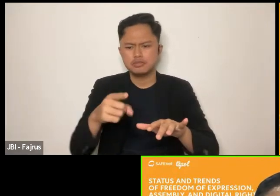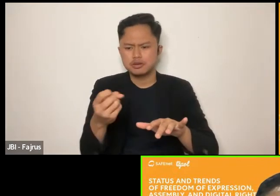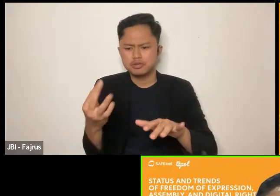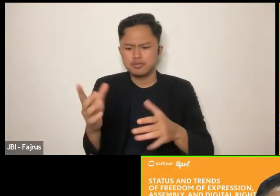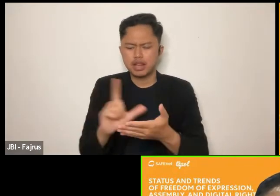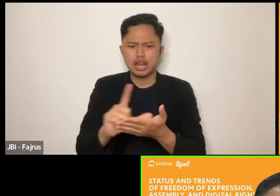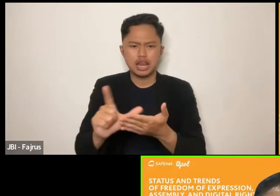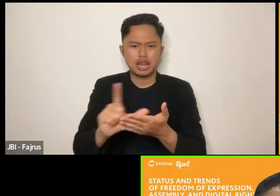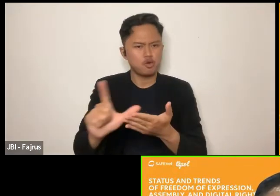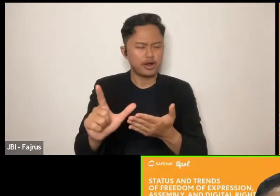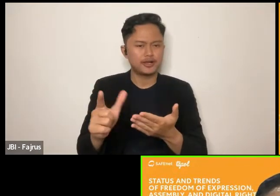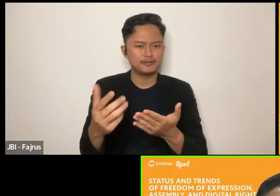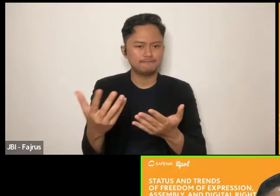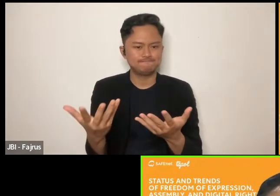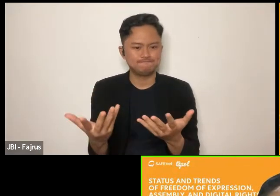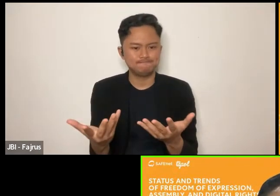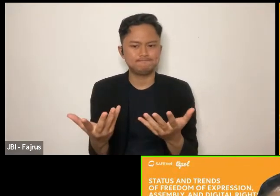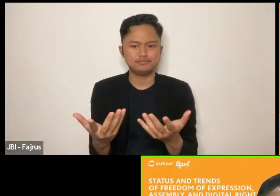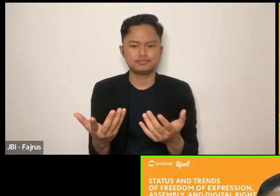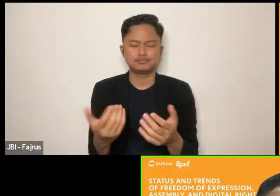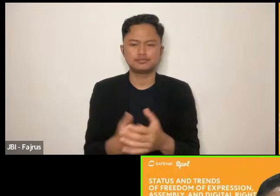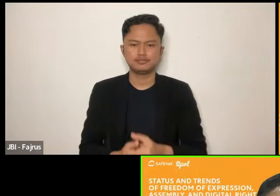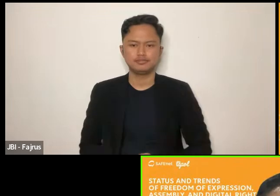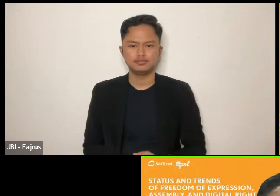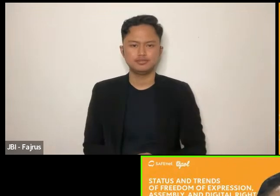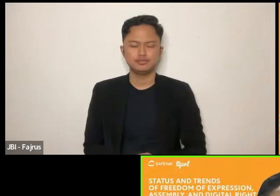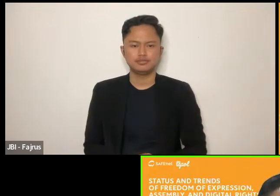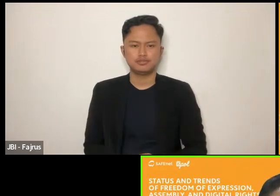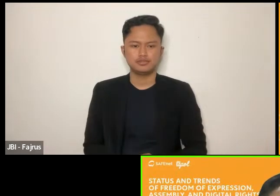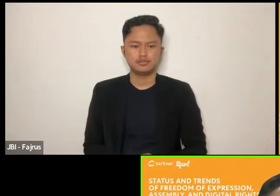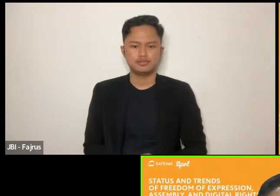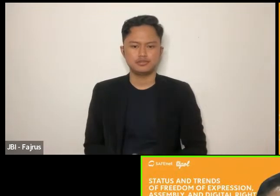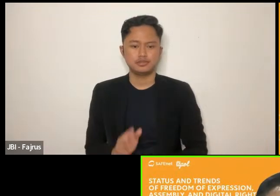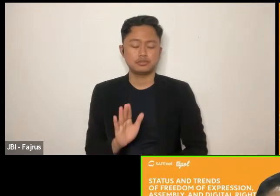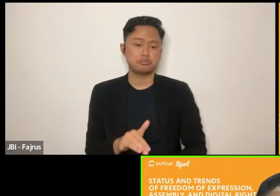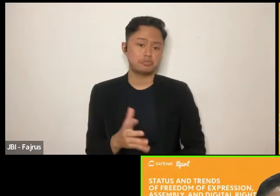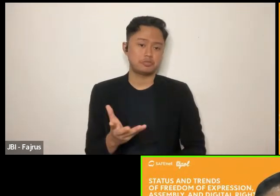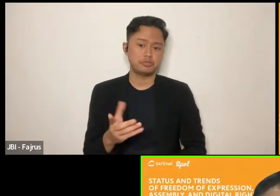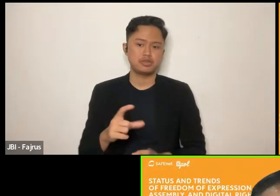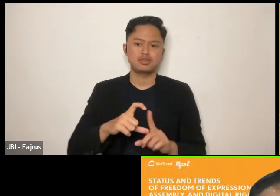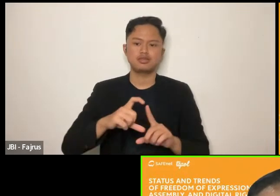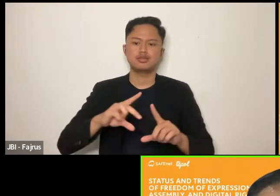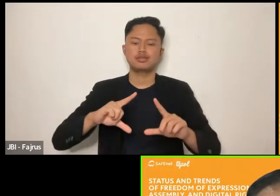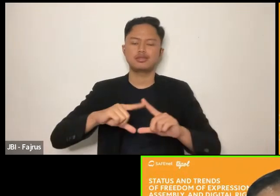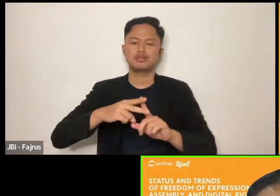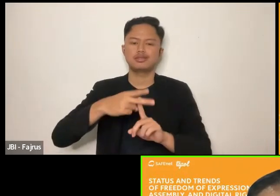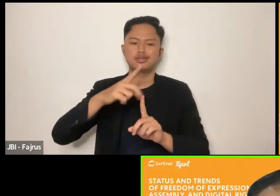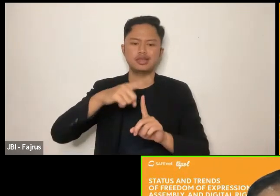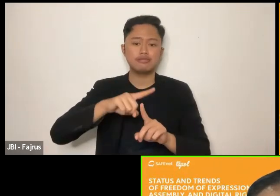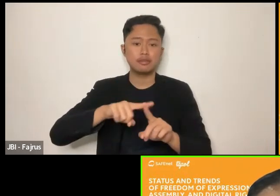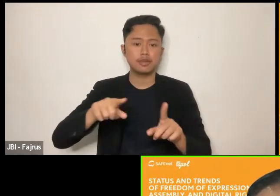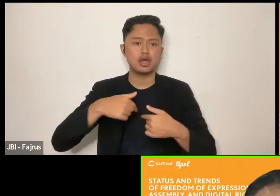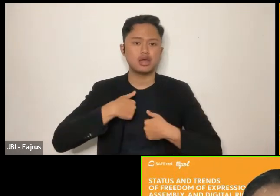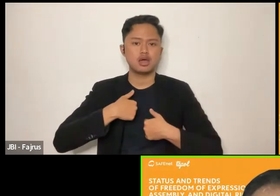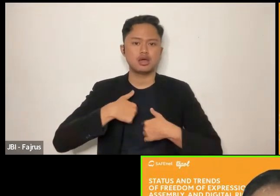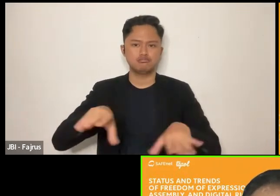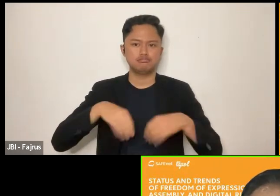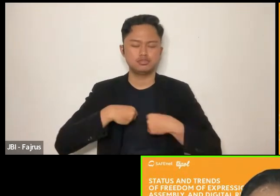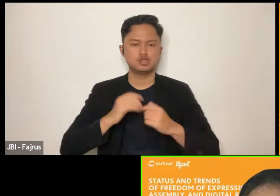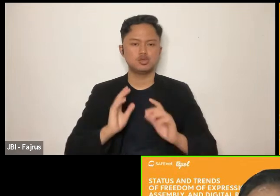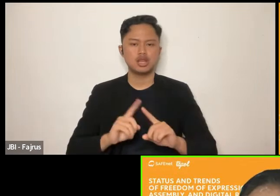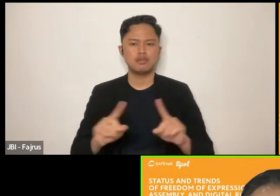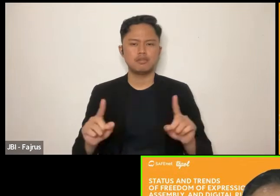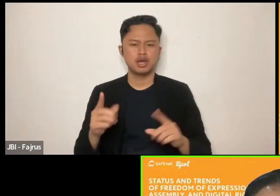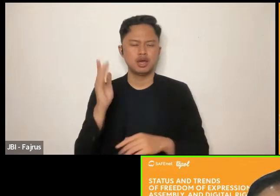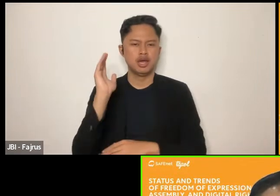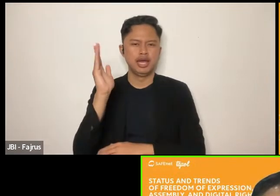is still in the form of draft when I receive it. But from the presentation